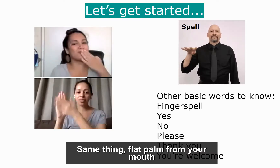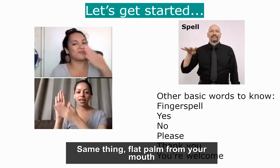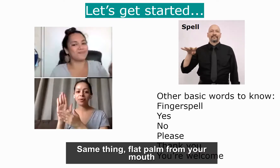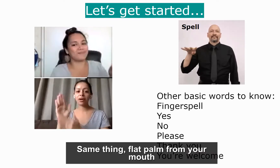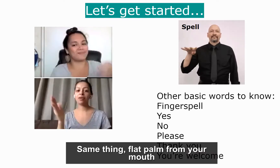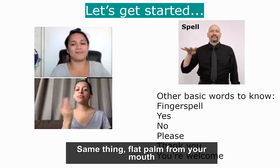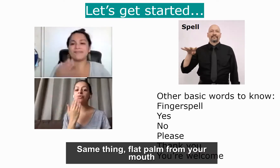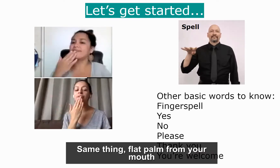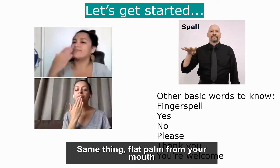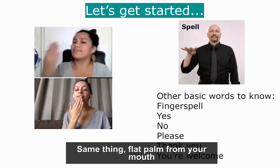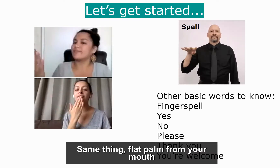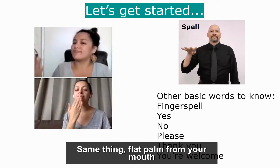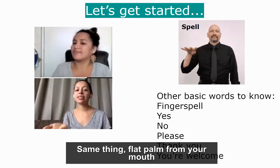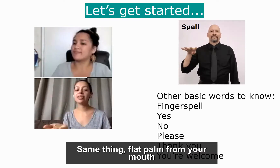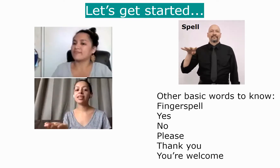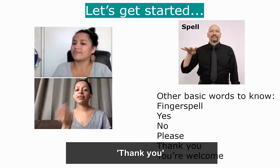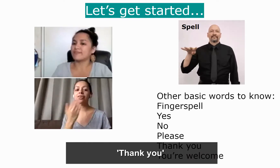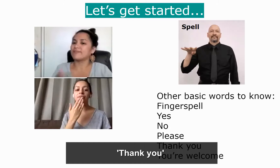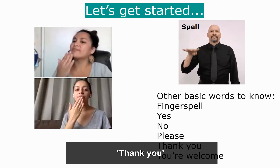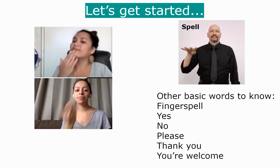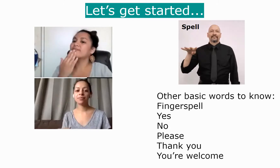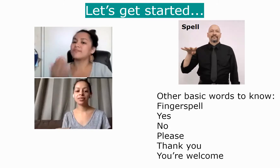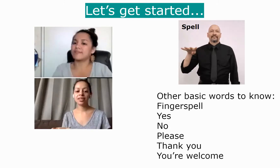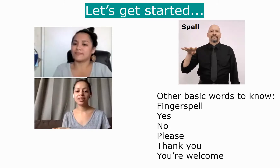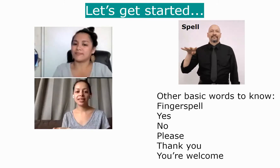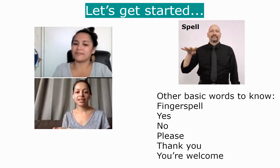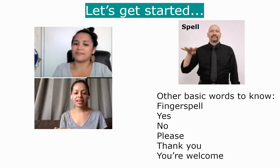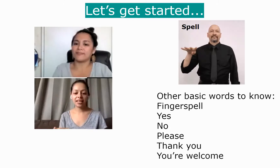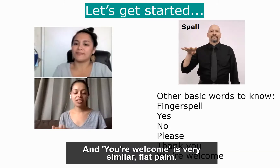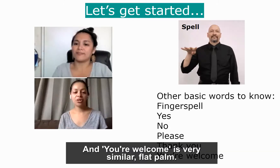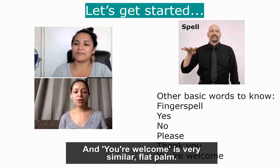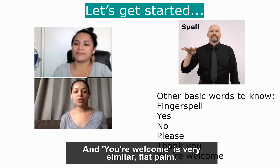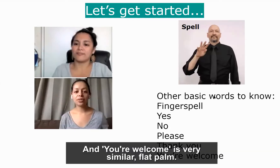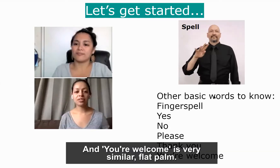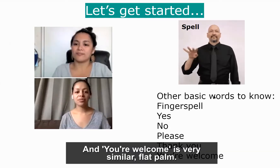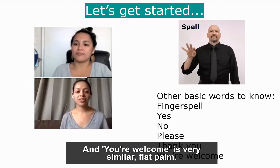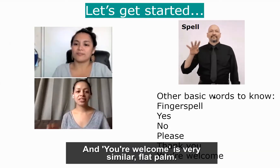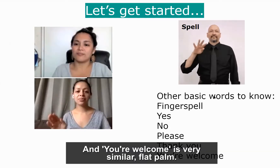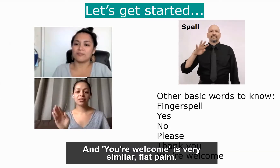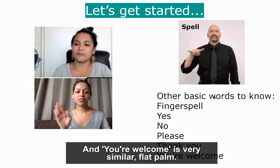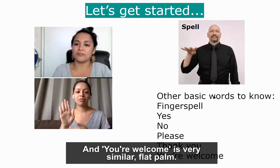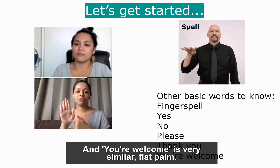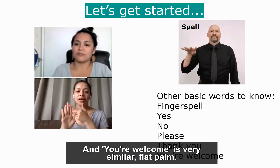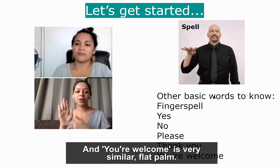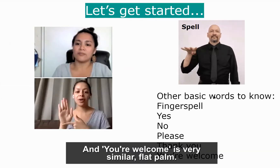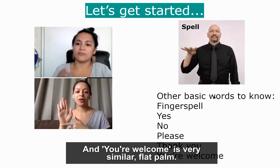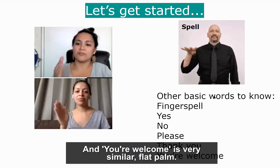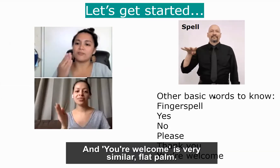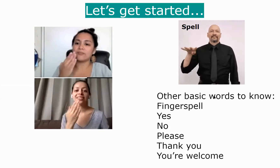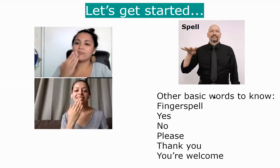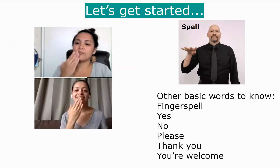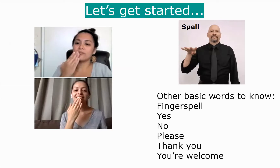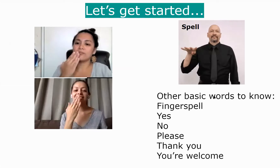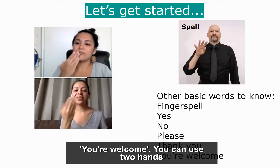thing, flat palm from your mouth, thank you. And you're welcome is very similar, flat